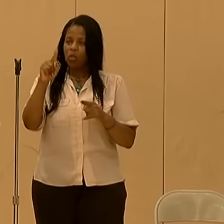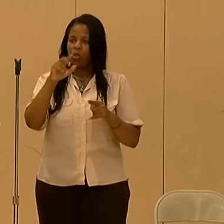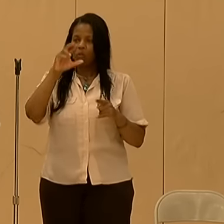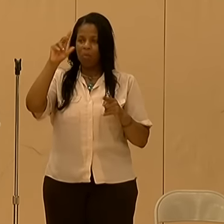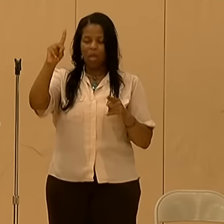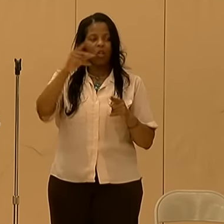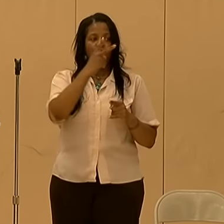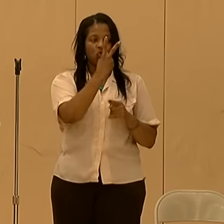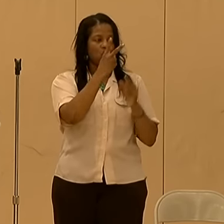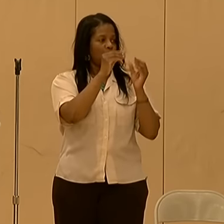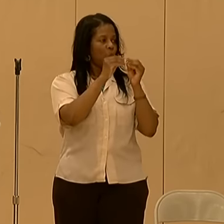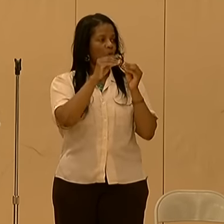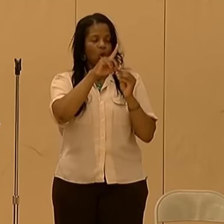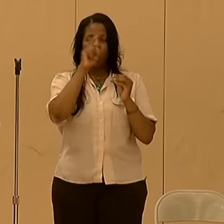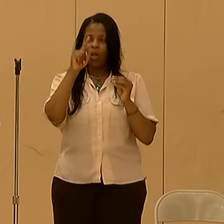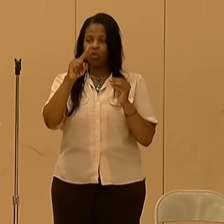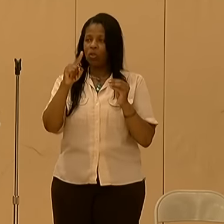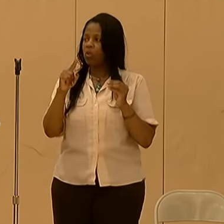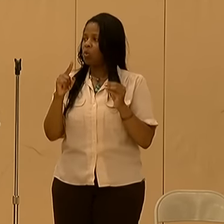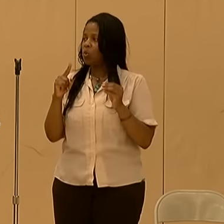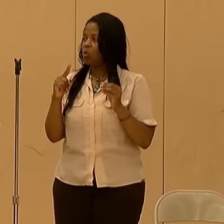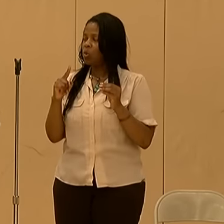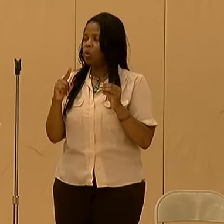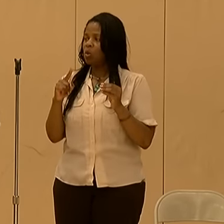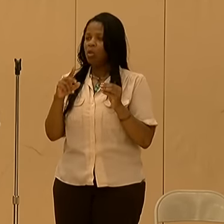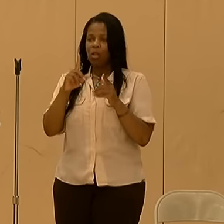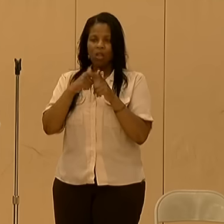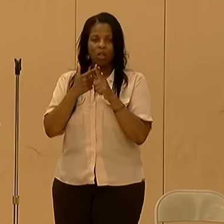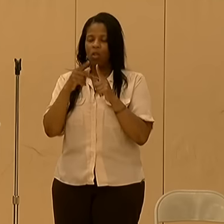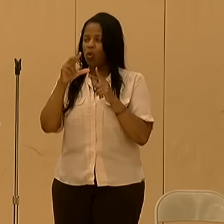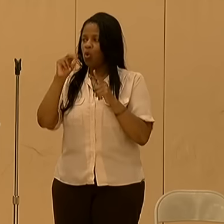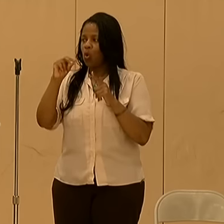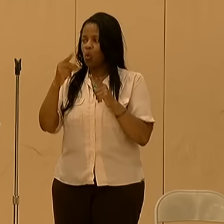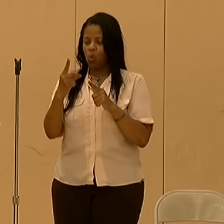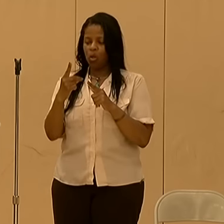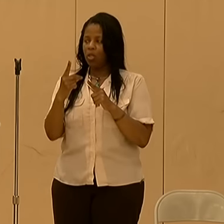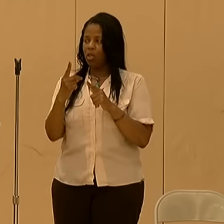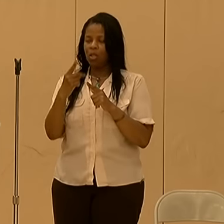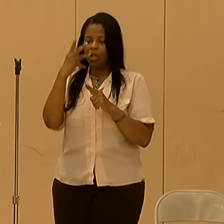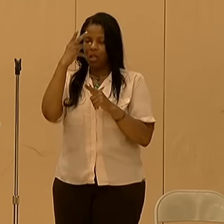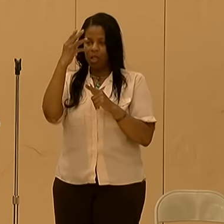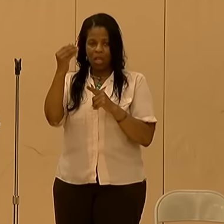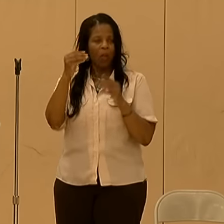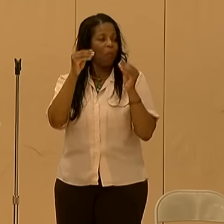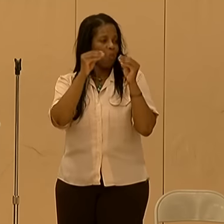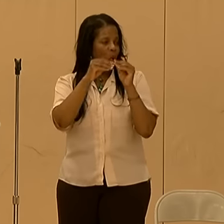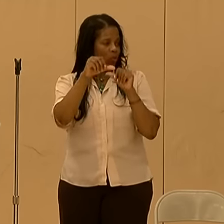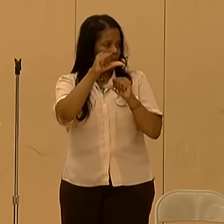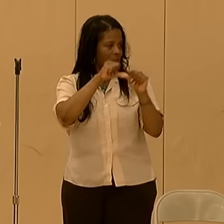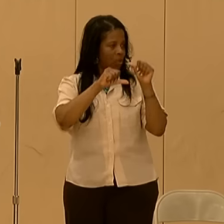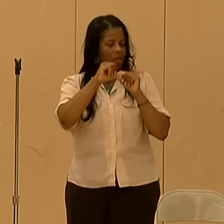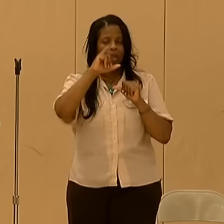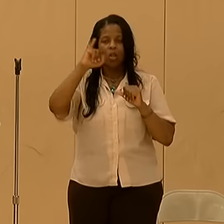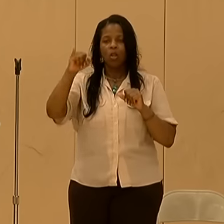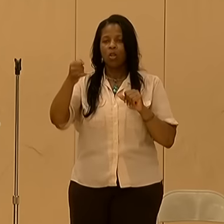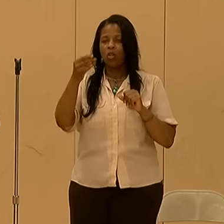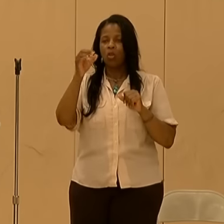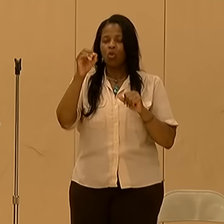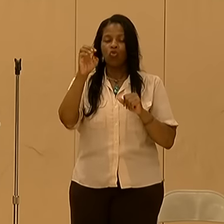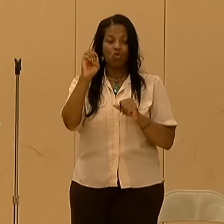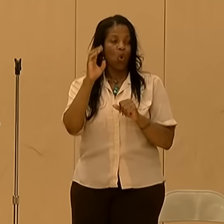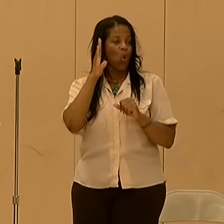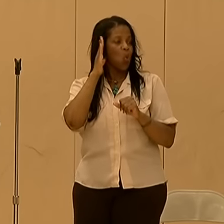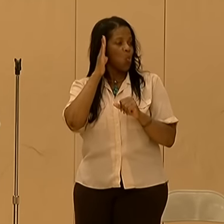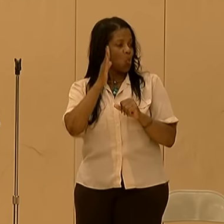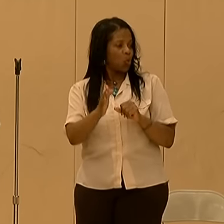just take 2 more questions, and then no one is going to be leaving. We welcome interaction. Joe Reyes will be standing at the map to talk